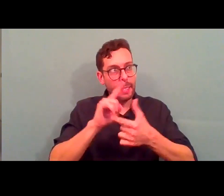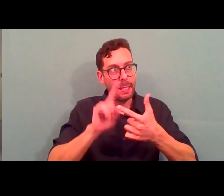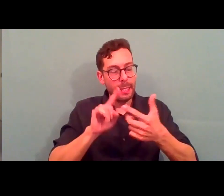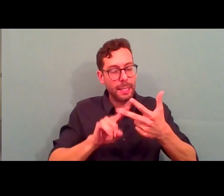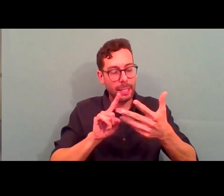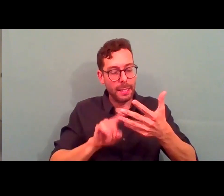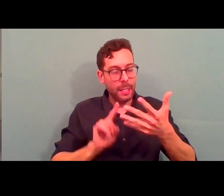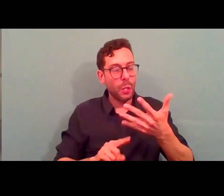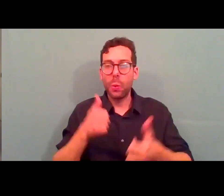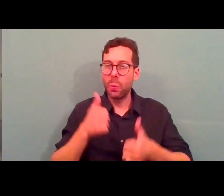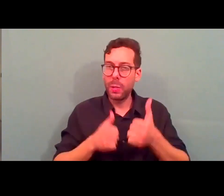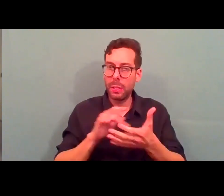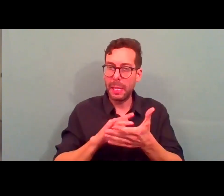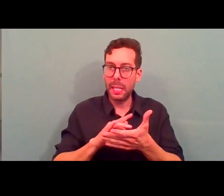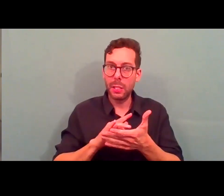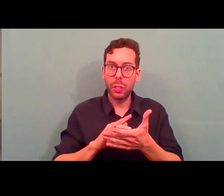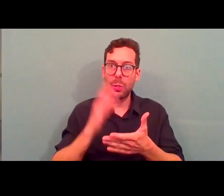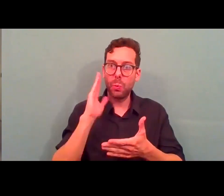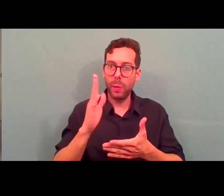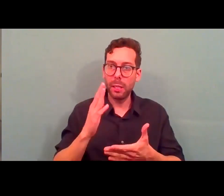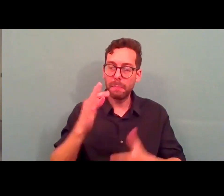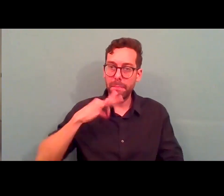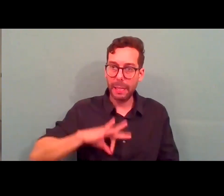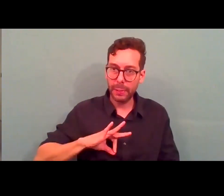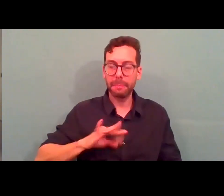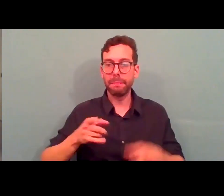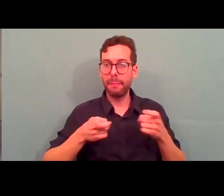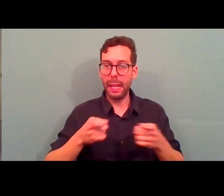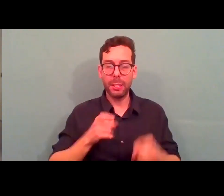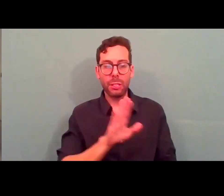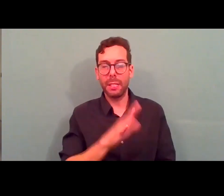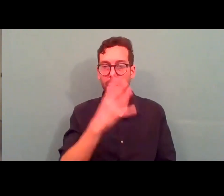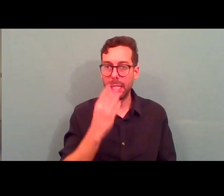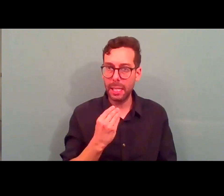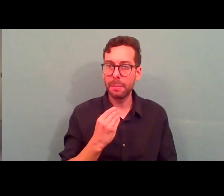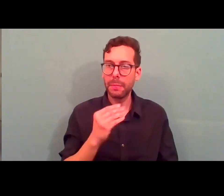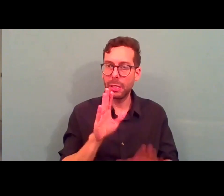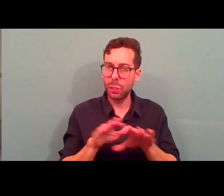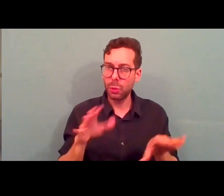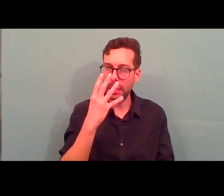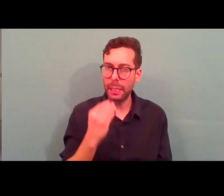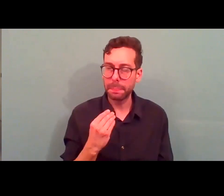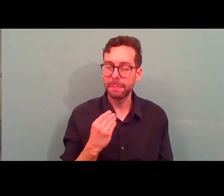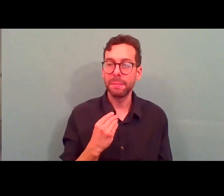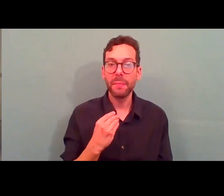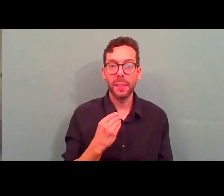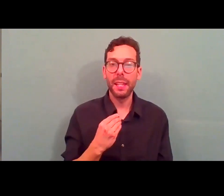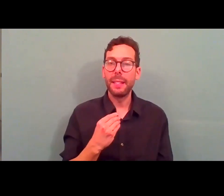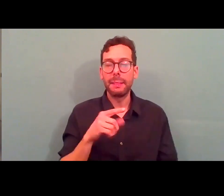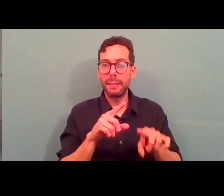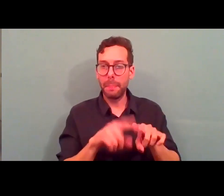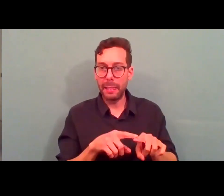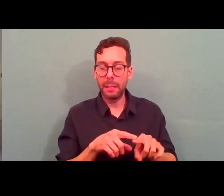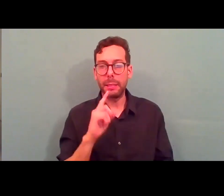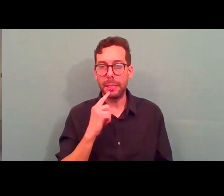medications could be useful in the management of your child's sleep or your children's sleep, depending on the severity of both of the kids. So that's